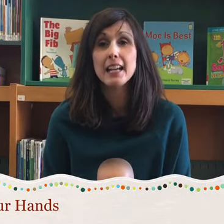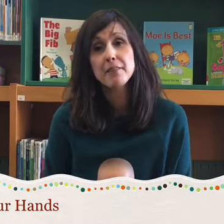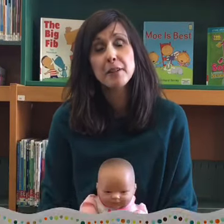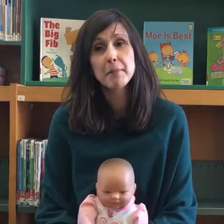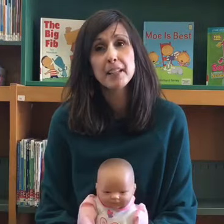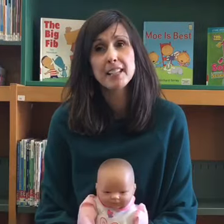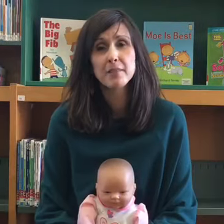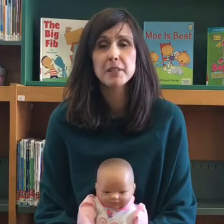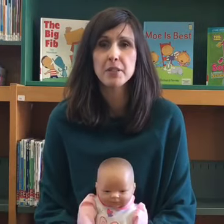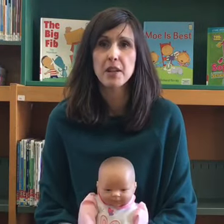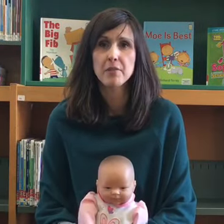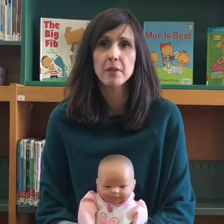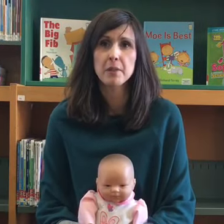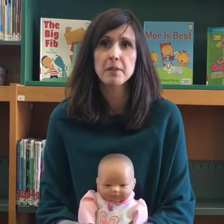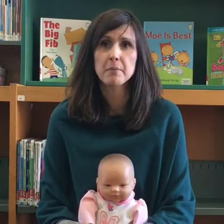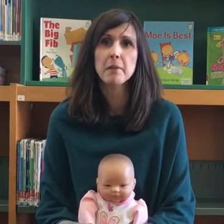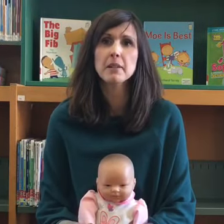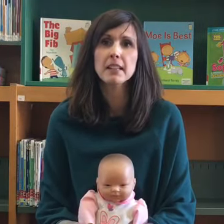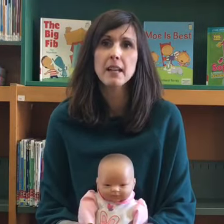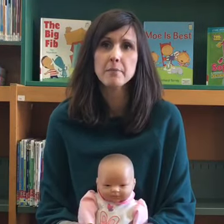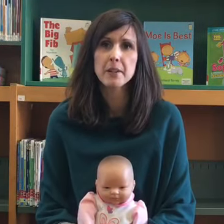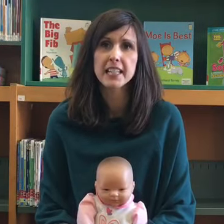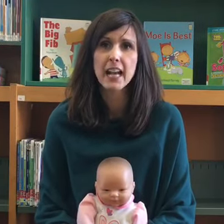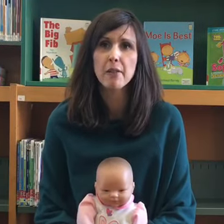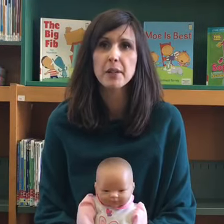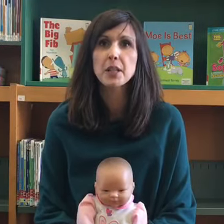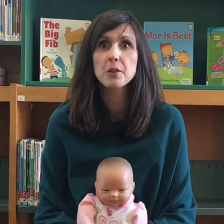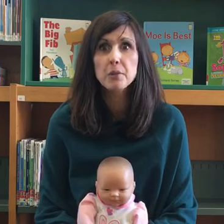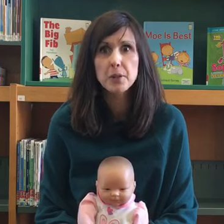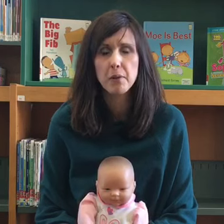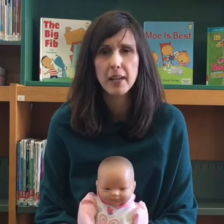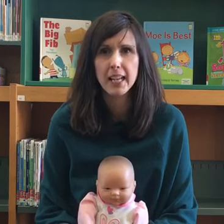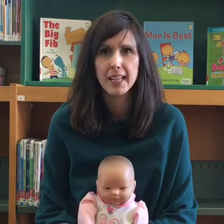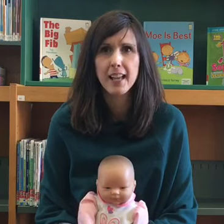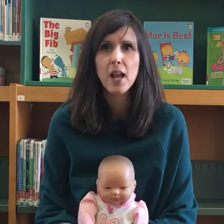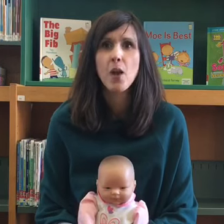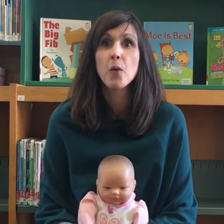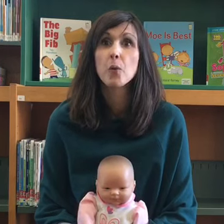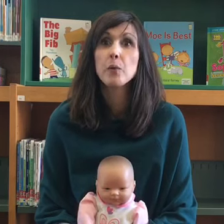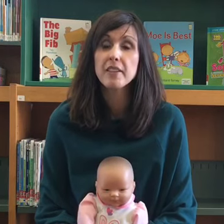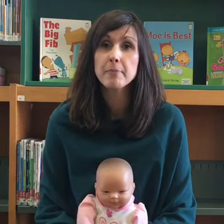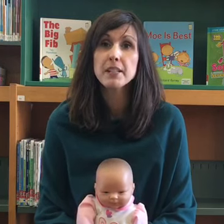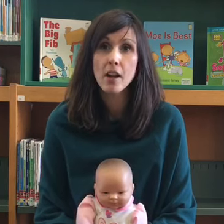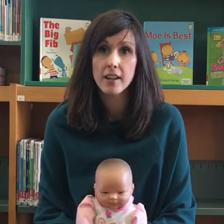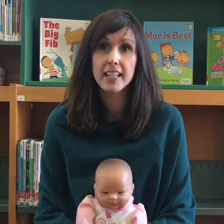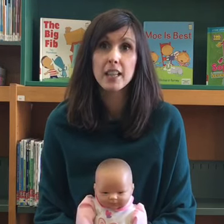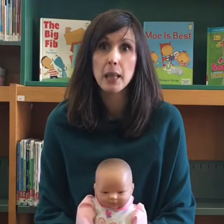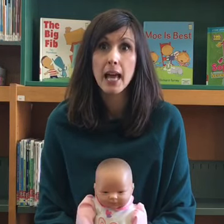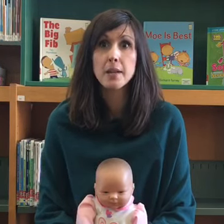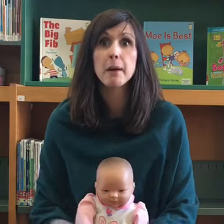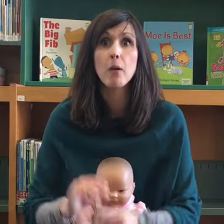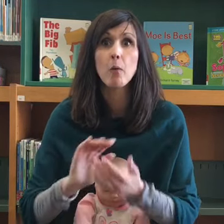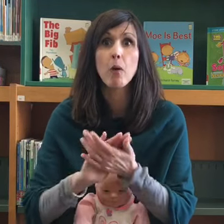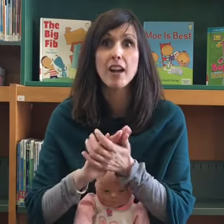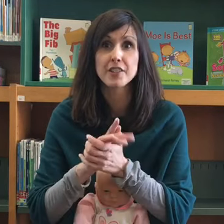Hi everybody, it's Miss Jen from the Greece Public Library. How are you doing? We've been talking a lot about washing